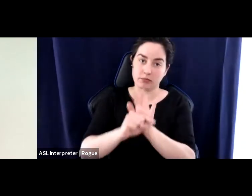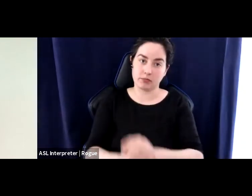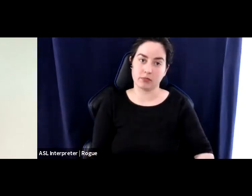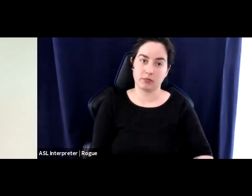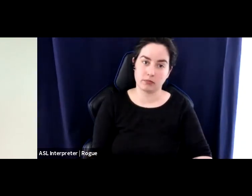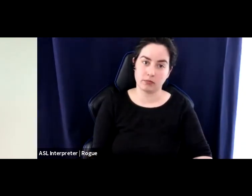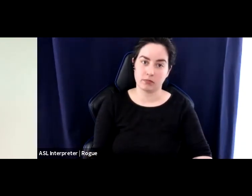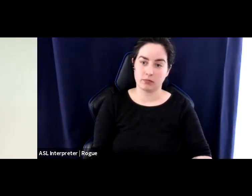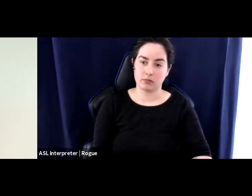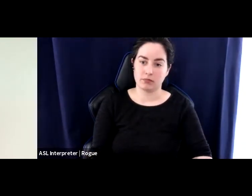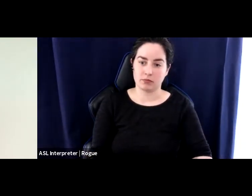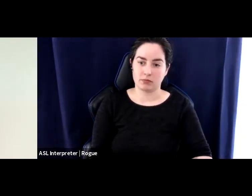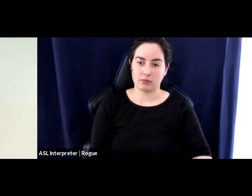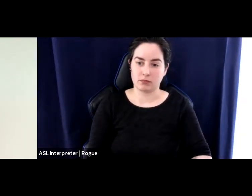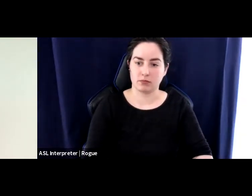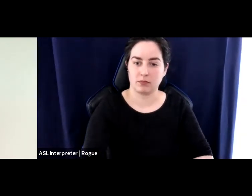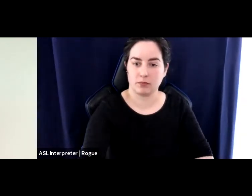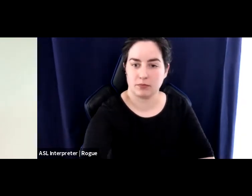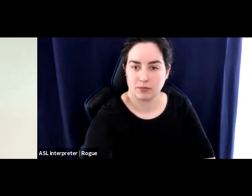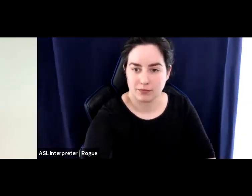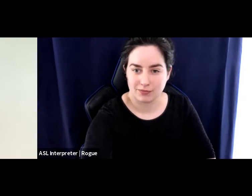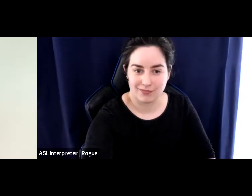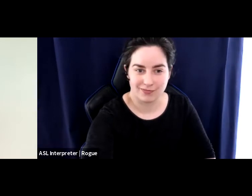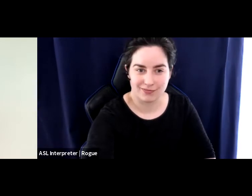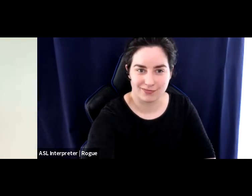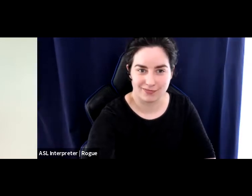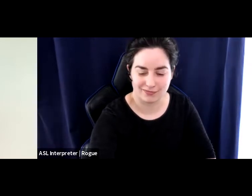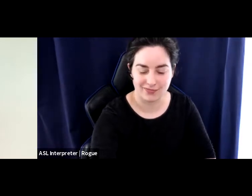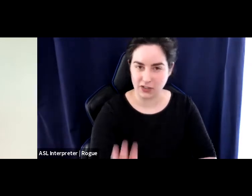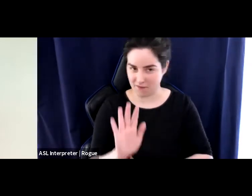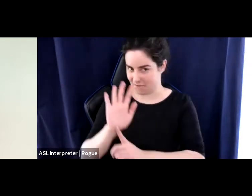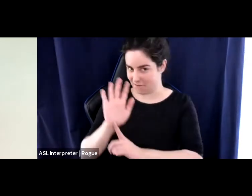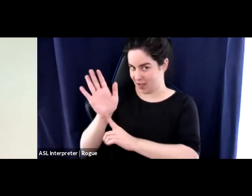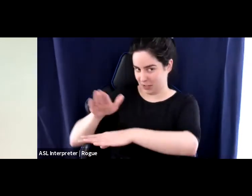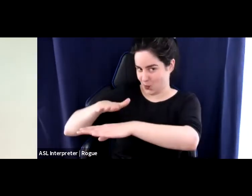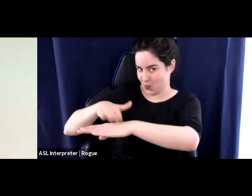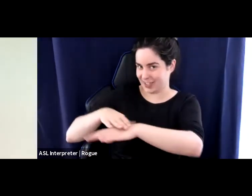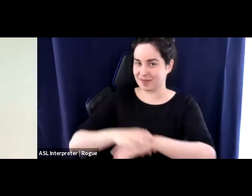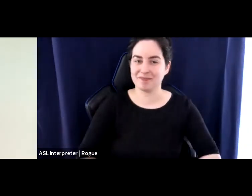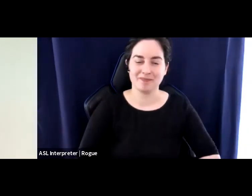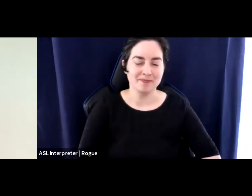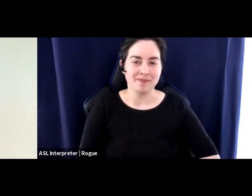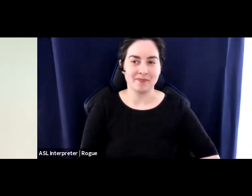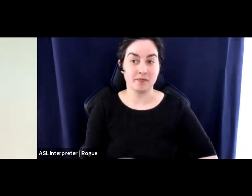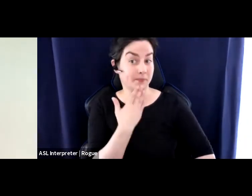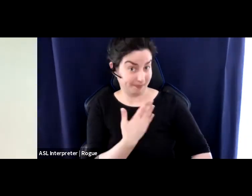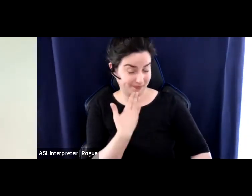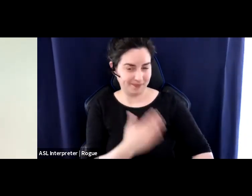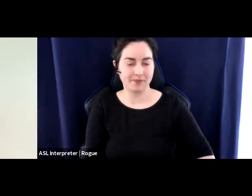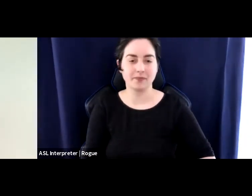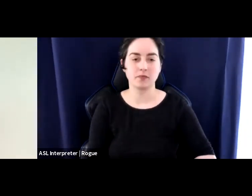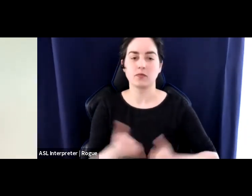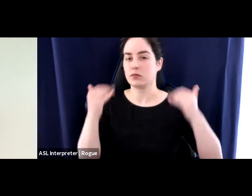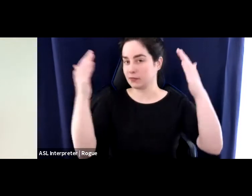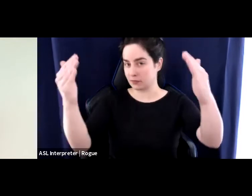It's your 5-minute cue. Thank you. Okay, so turning to an example from law